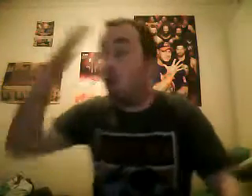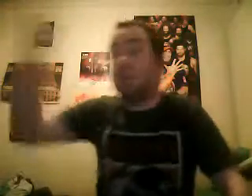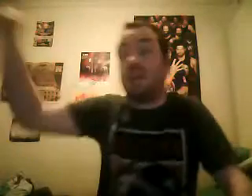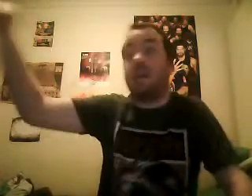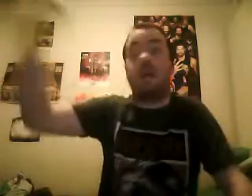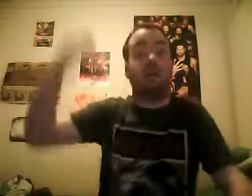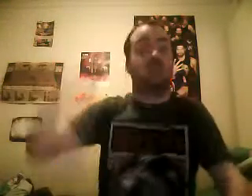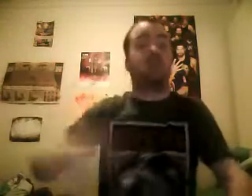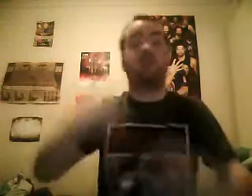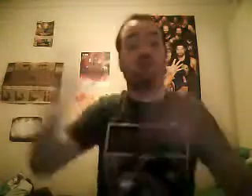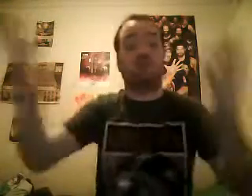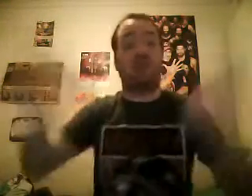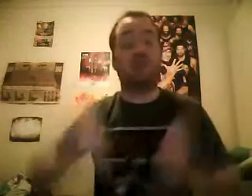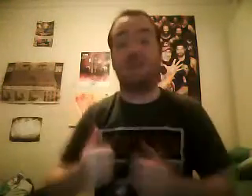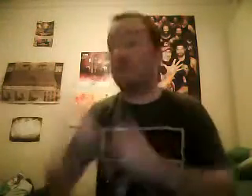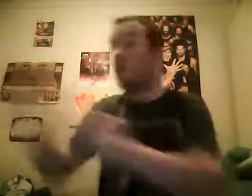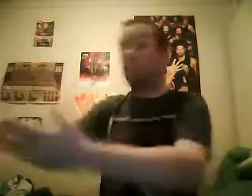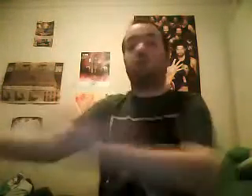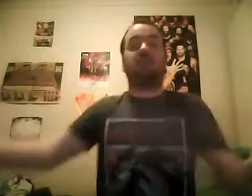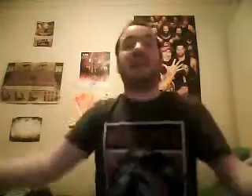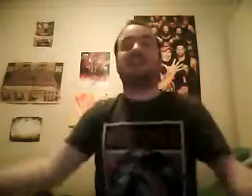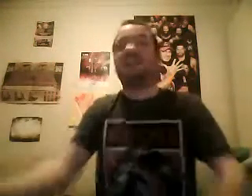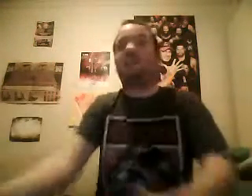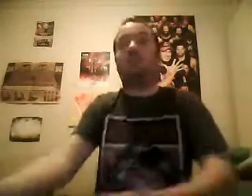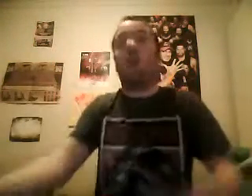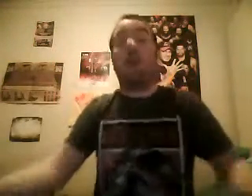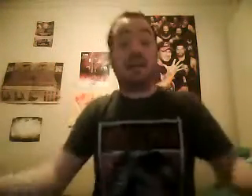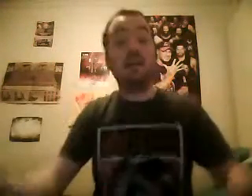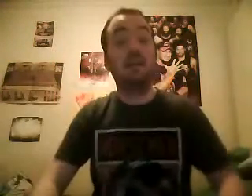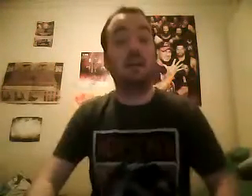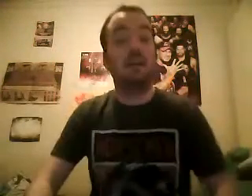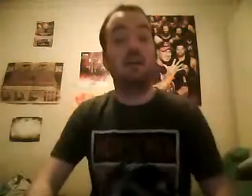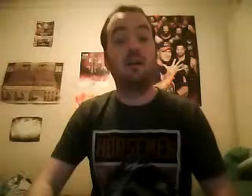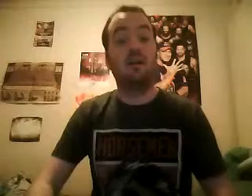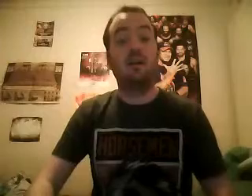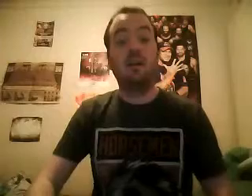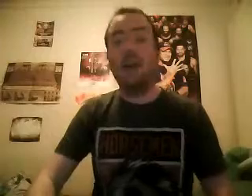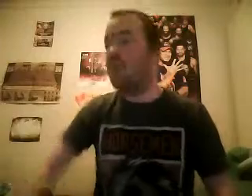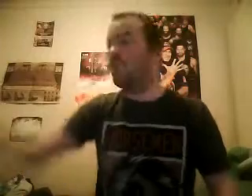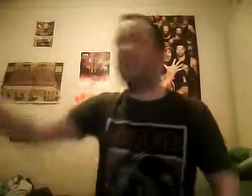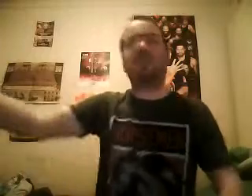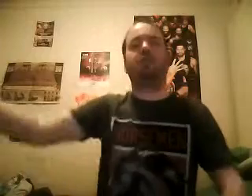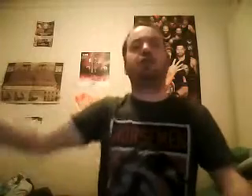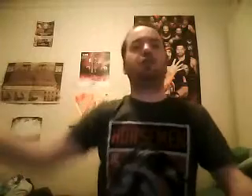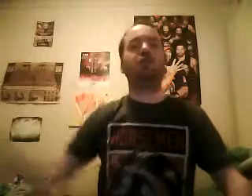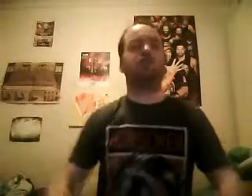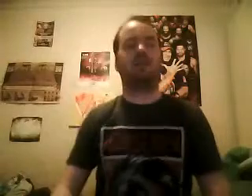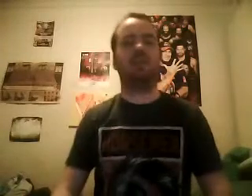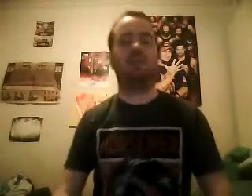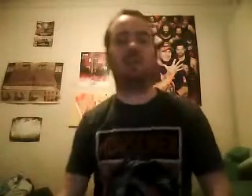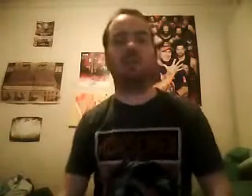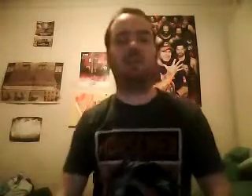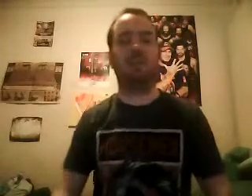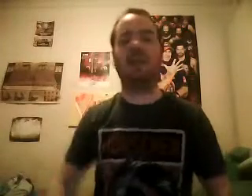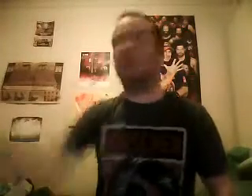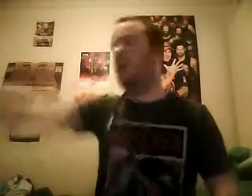the heel is going to do something to protect his boy. How freaking delusional can you people be? Of